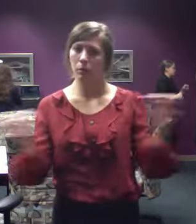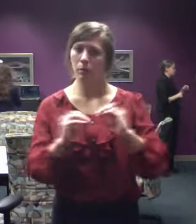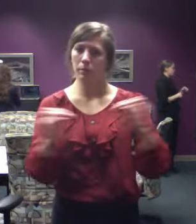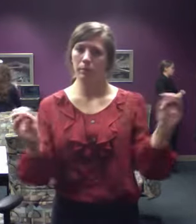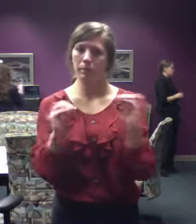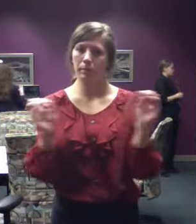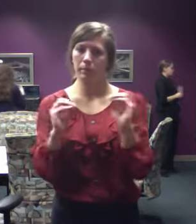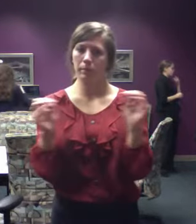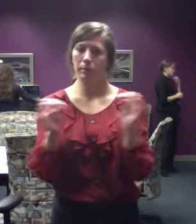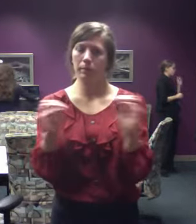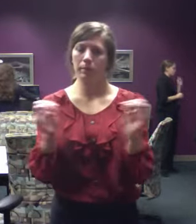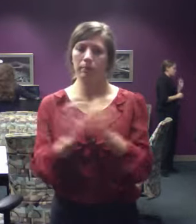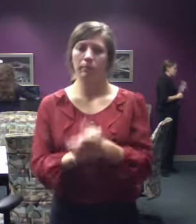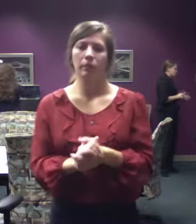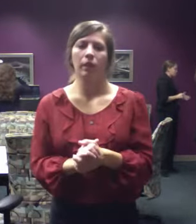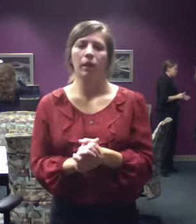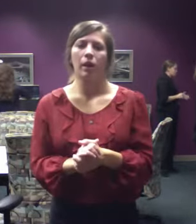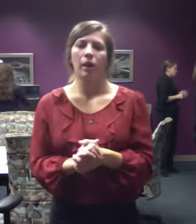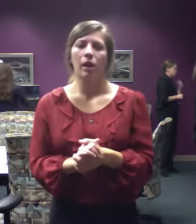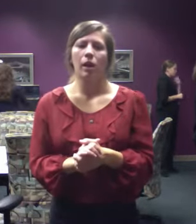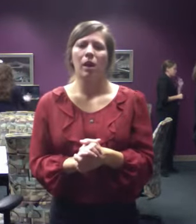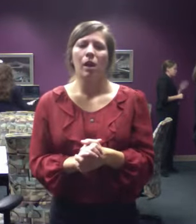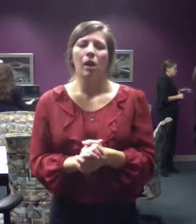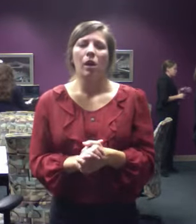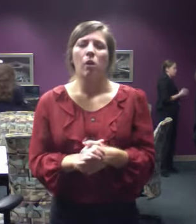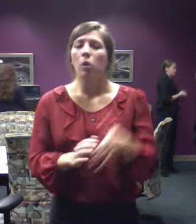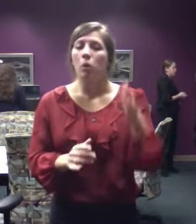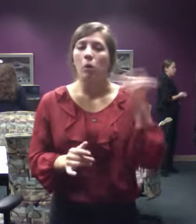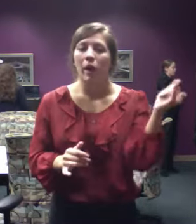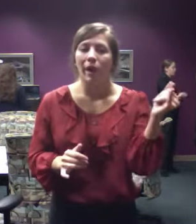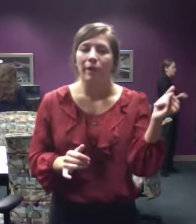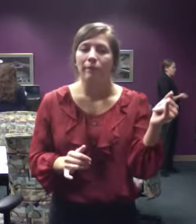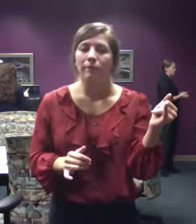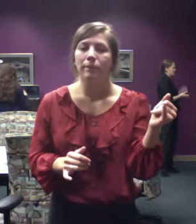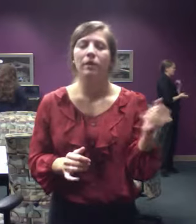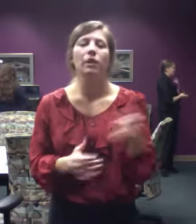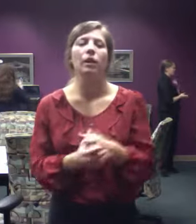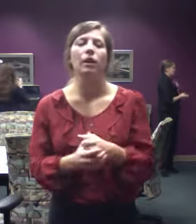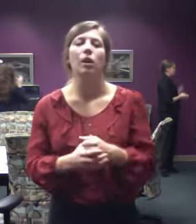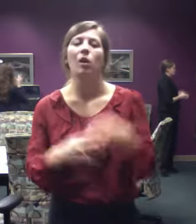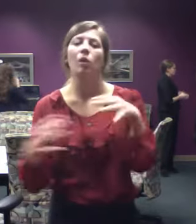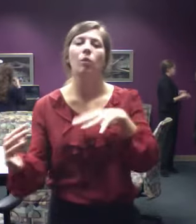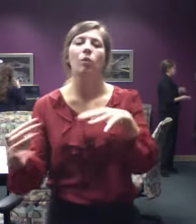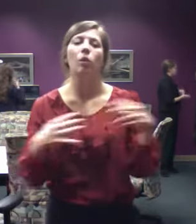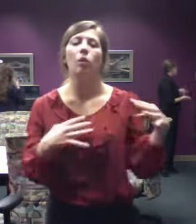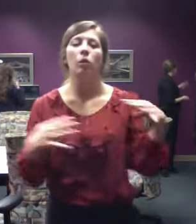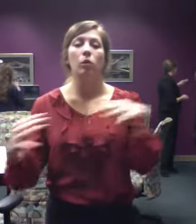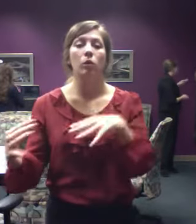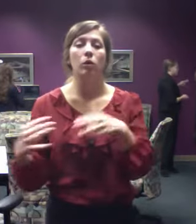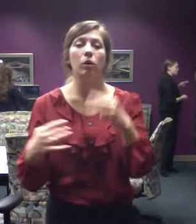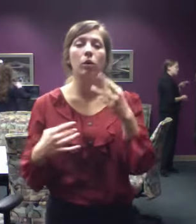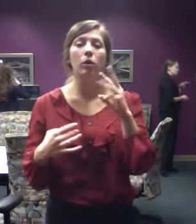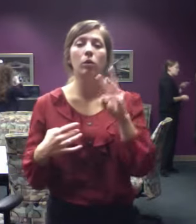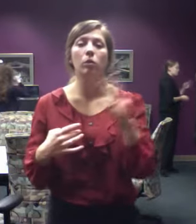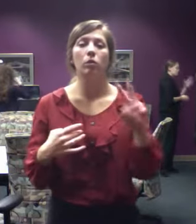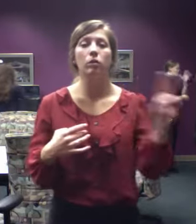the incredible alcoholism and tobacco smoking of Russian males, so they don't live to be age 60. Yeah?